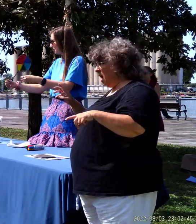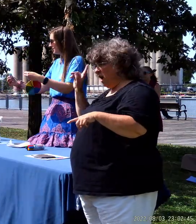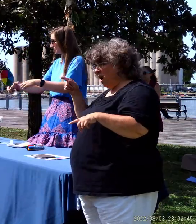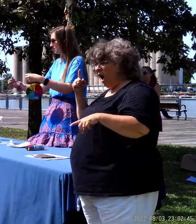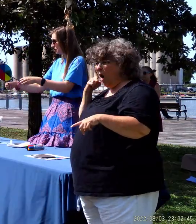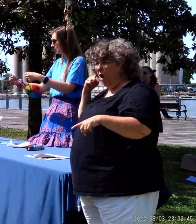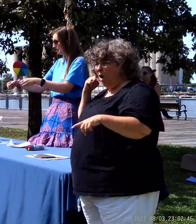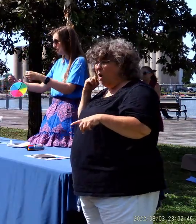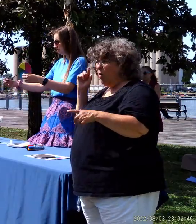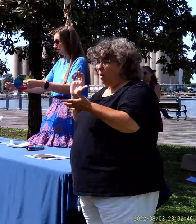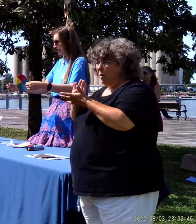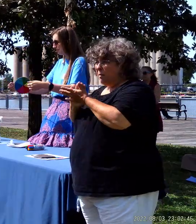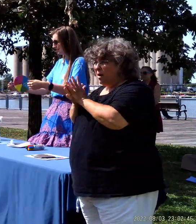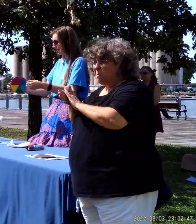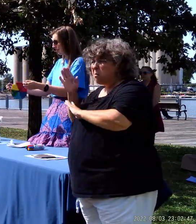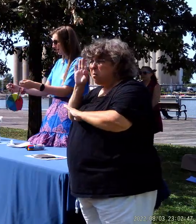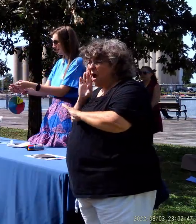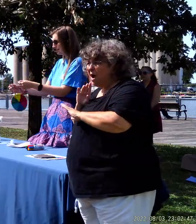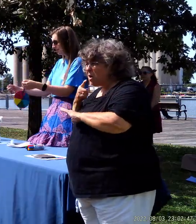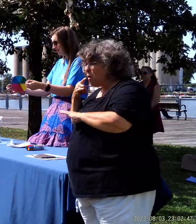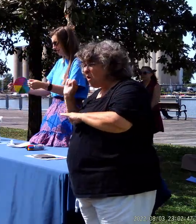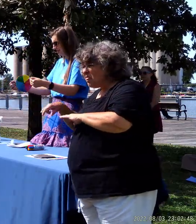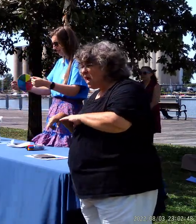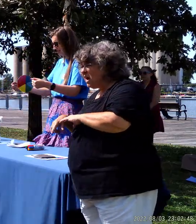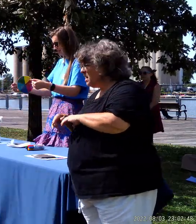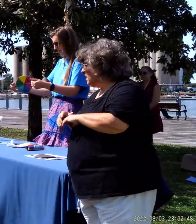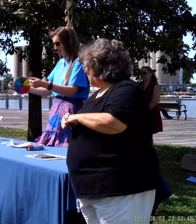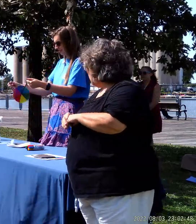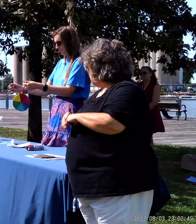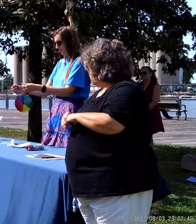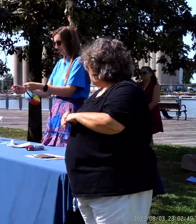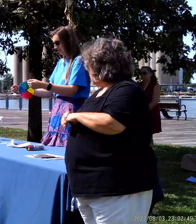I heard it's going to turn maybe brown. Is that what I heard?